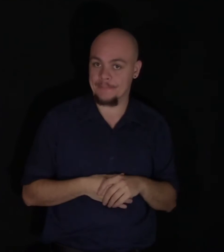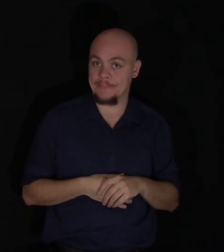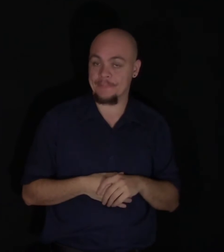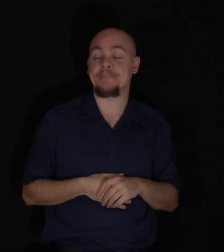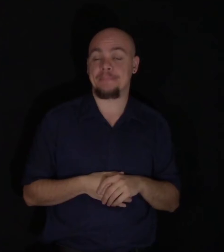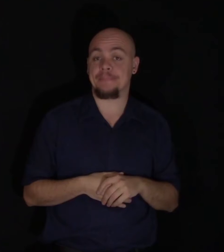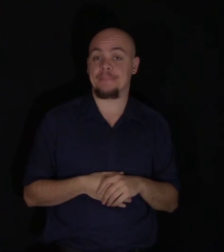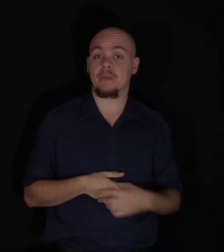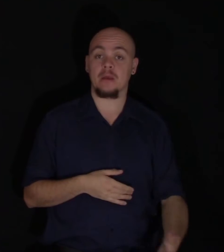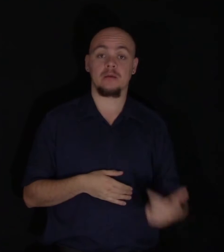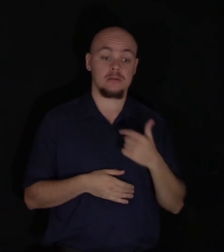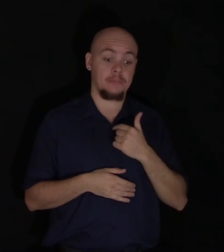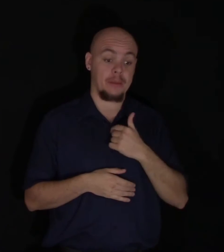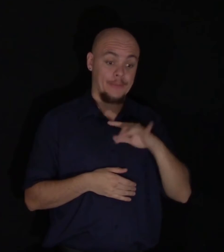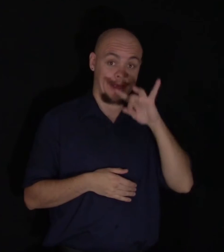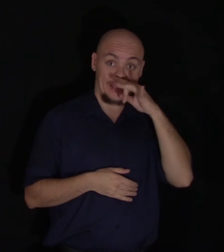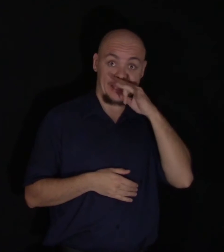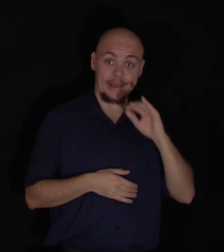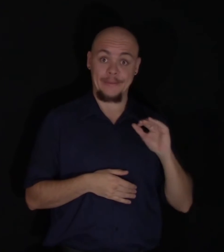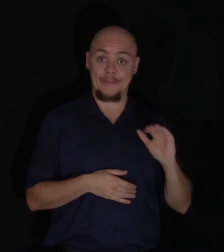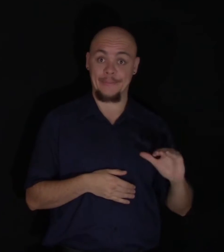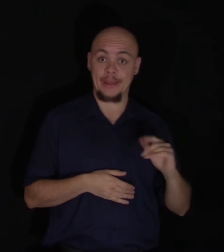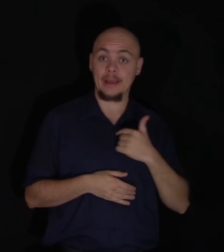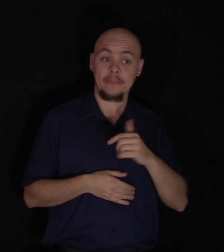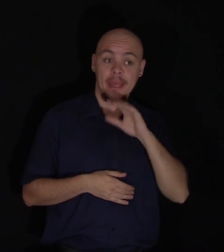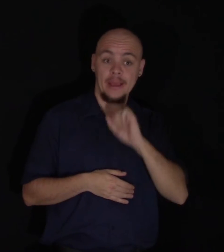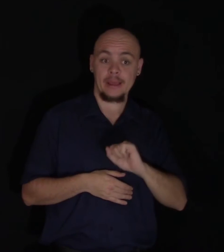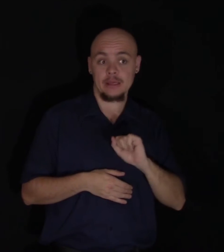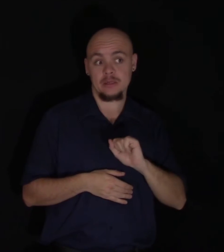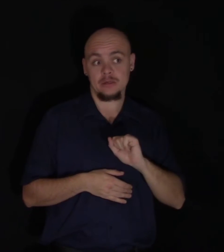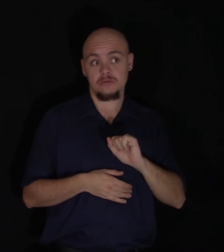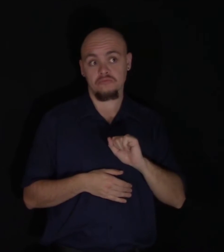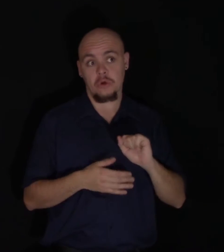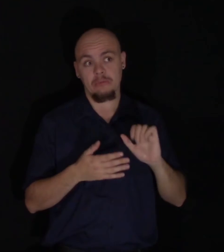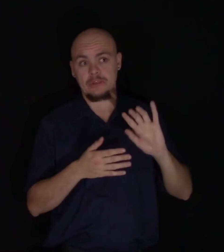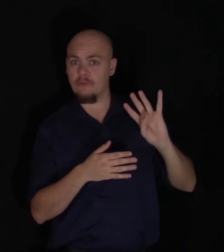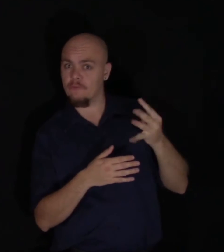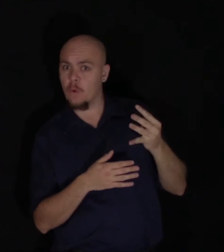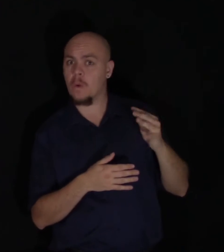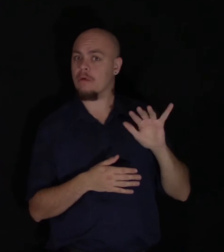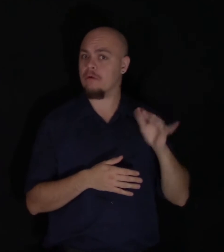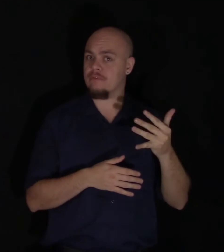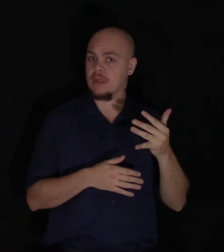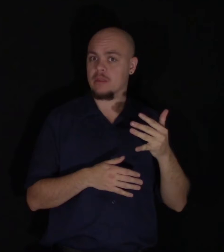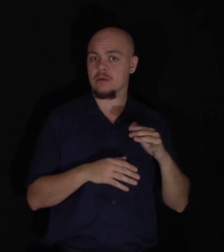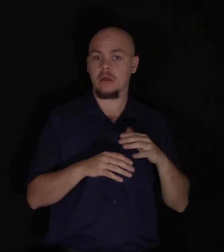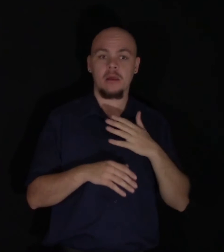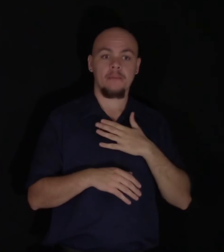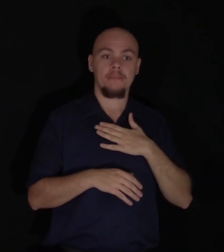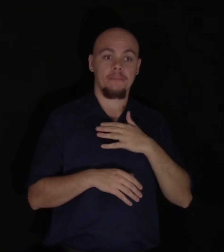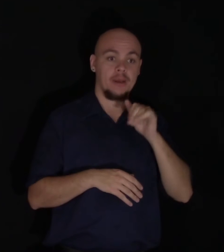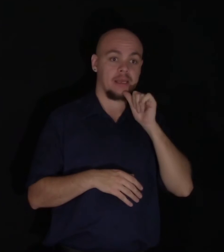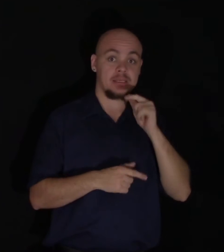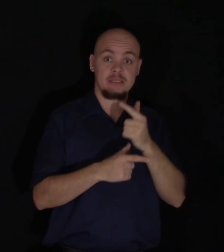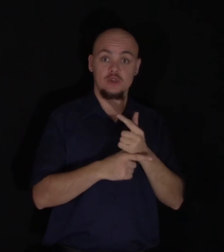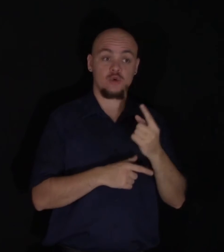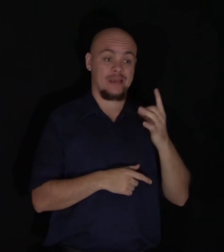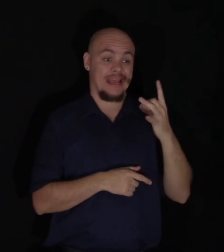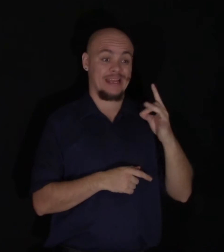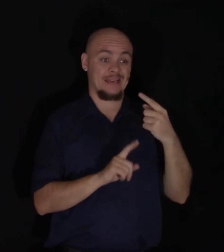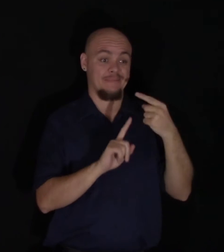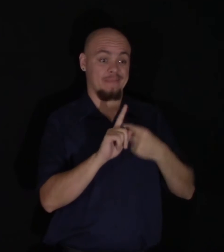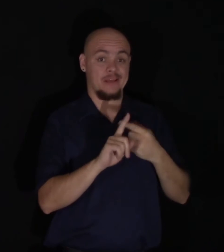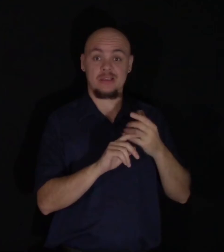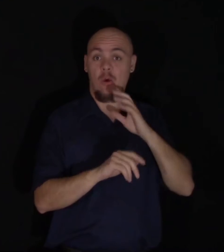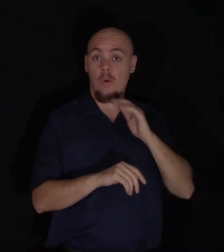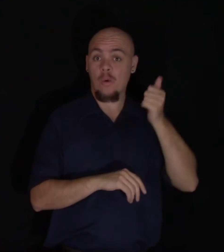good about myself when I was a kid. I was 4 of 5 children, and one of my sisters was 18 months older than me, and I